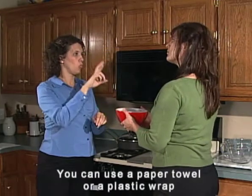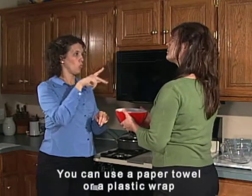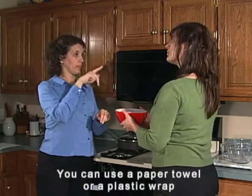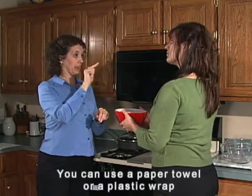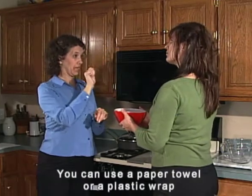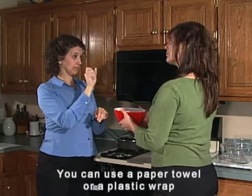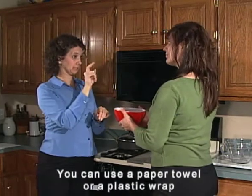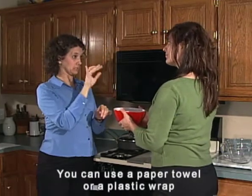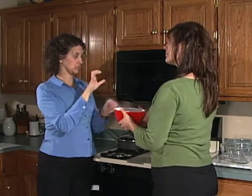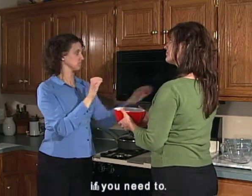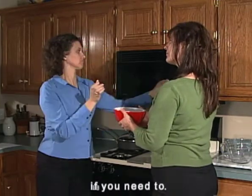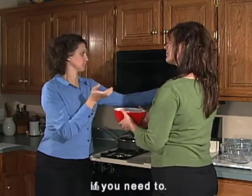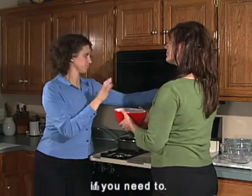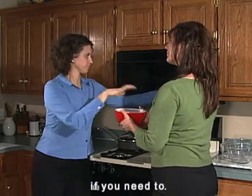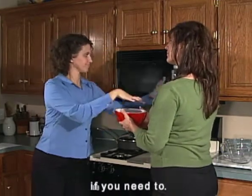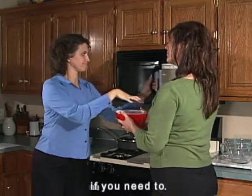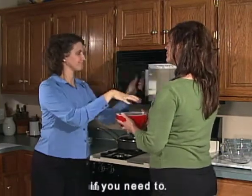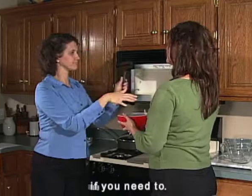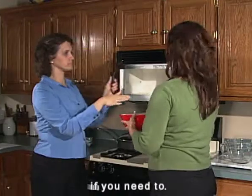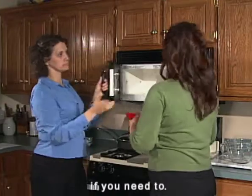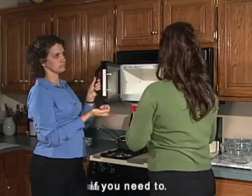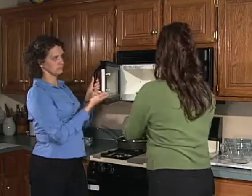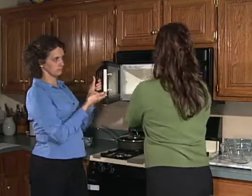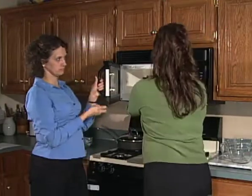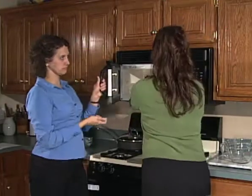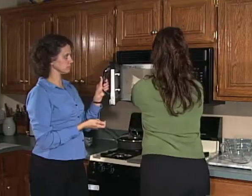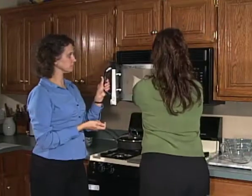a plastic wrap if you need to.